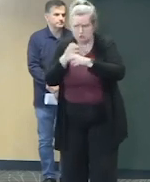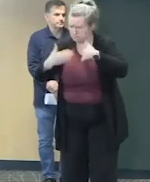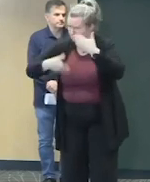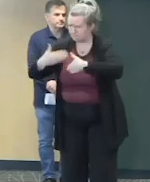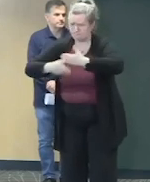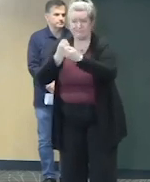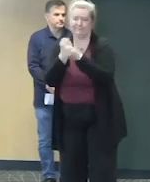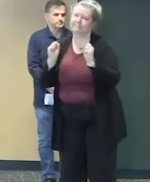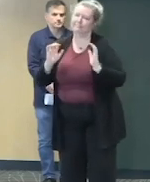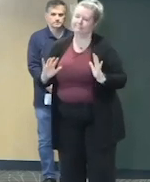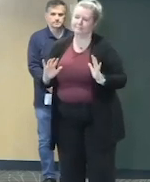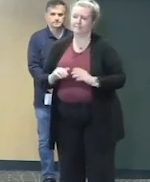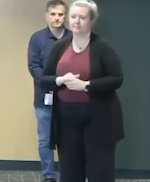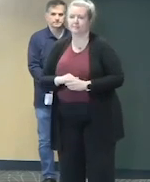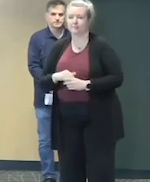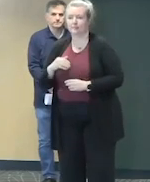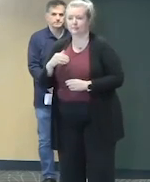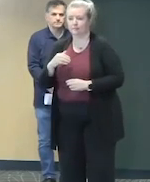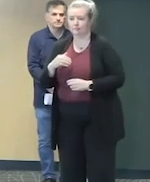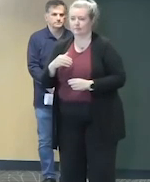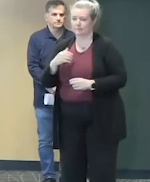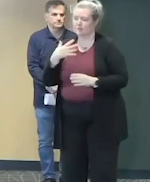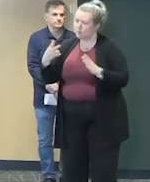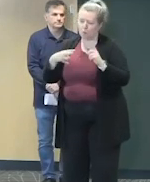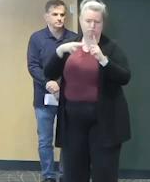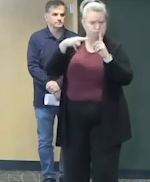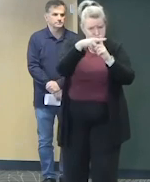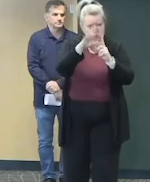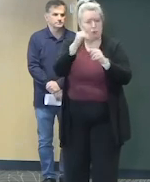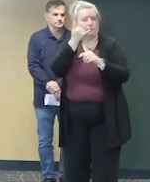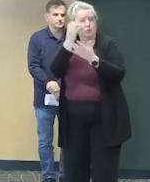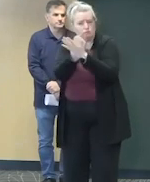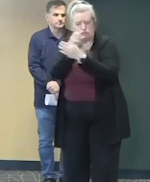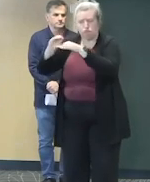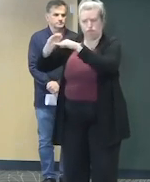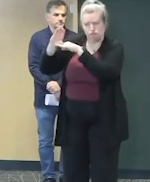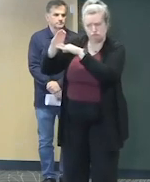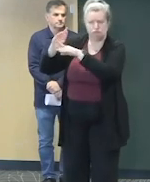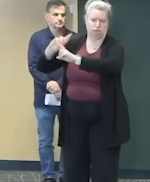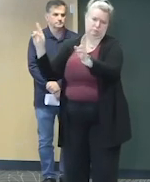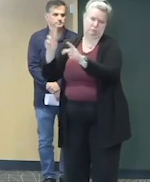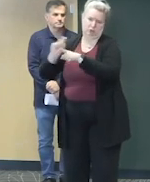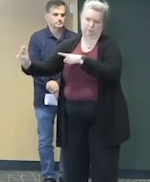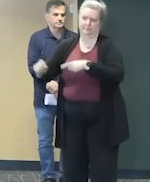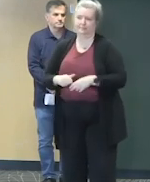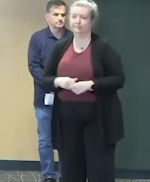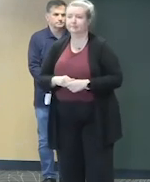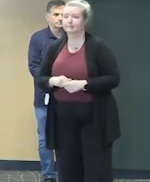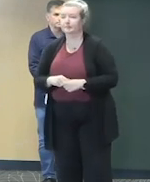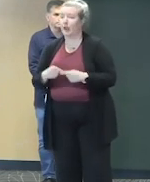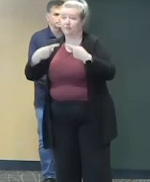so that if you have an outage, you can call and report it. Stay away from those downed wires. Please stay safe and, if possible, stay off the